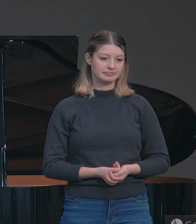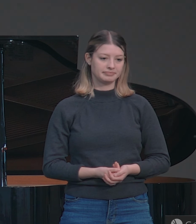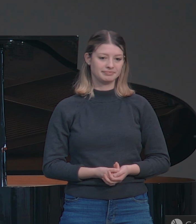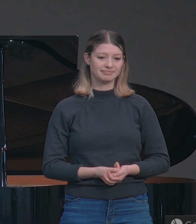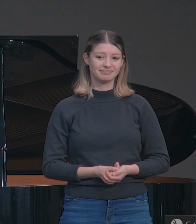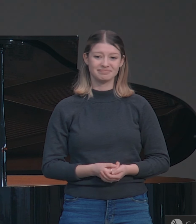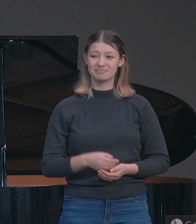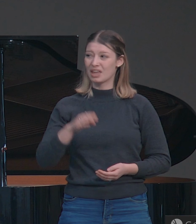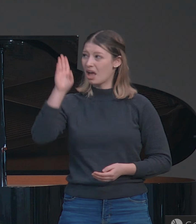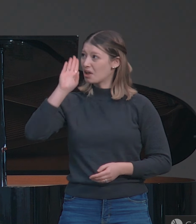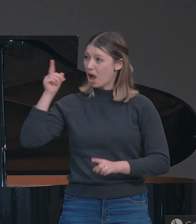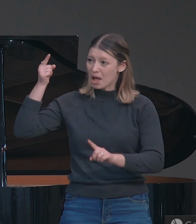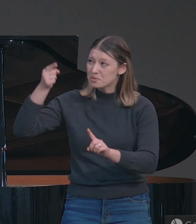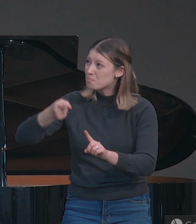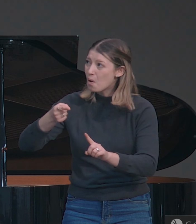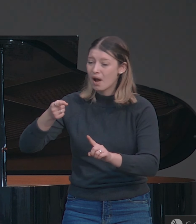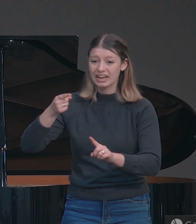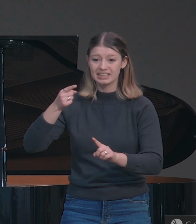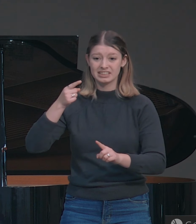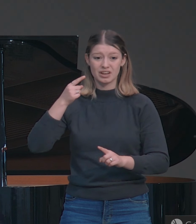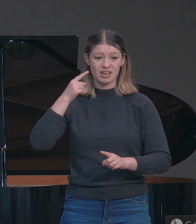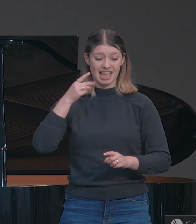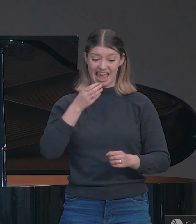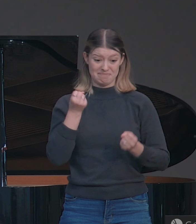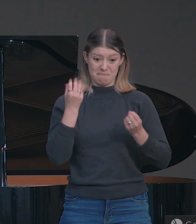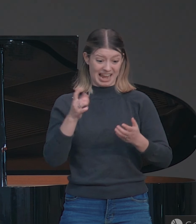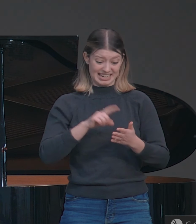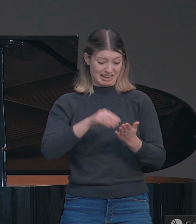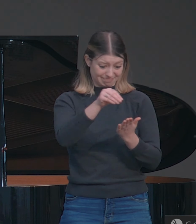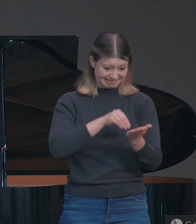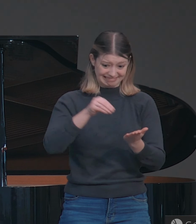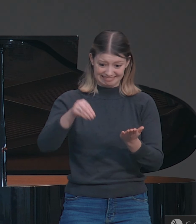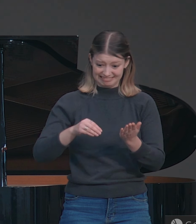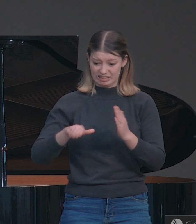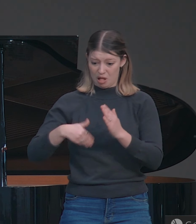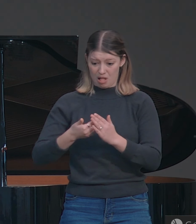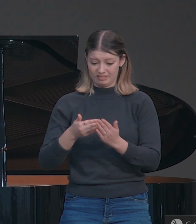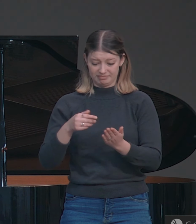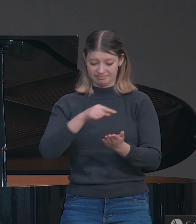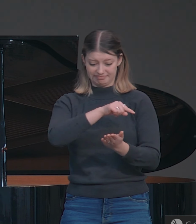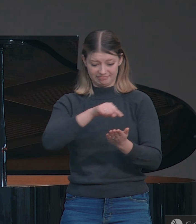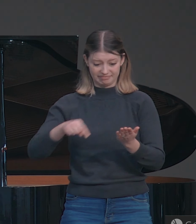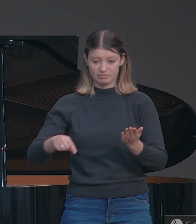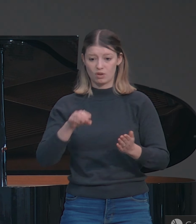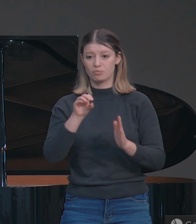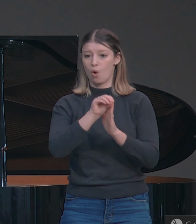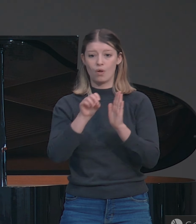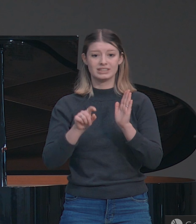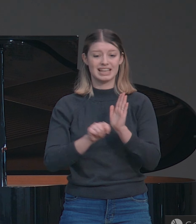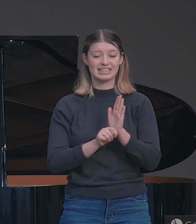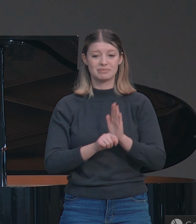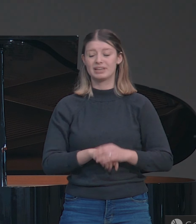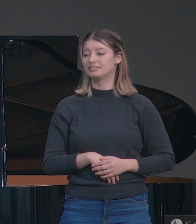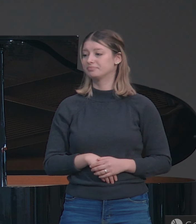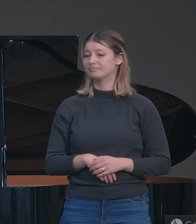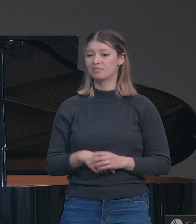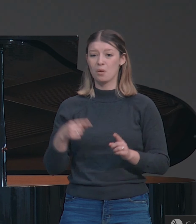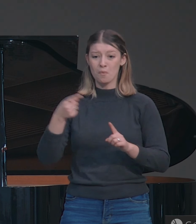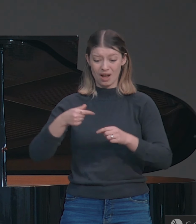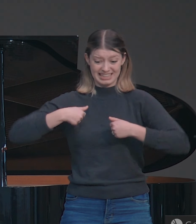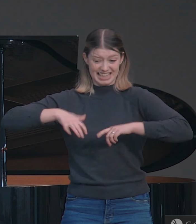God's point here and his point in countless places throughout the Old Testament is